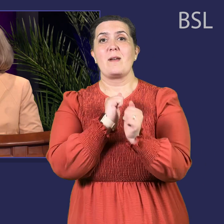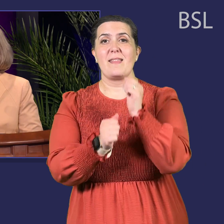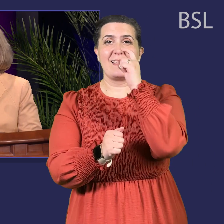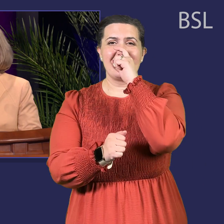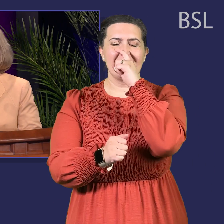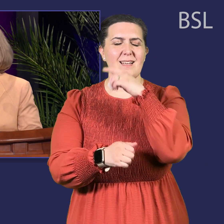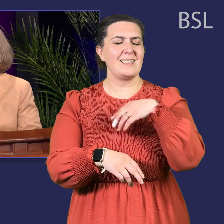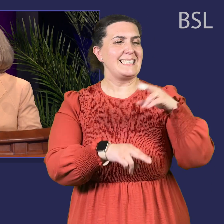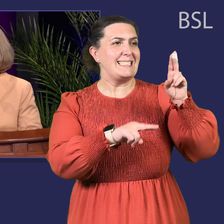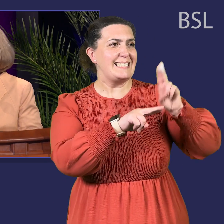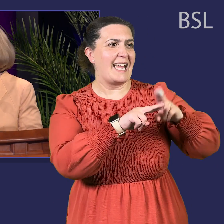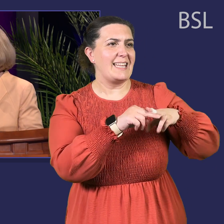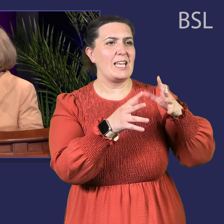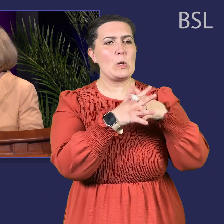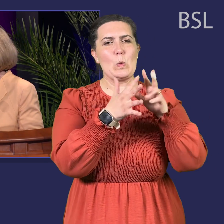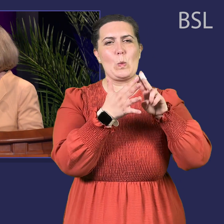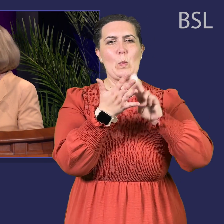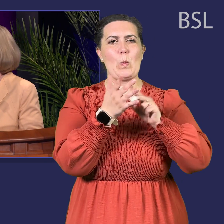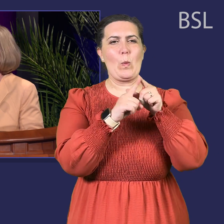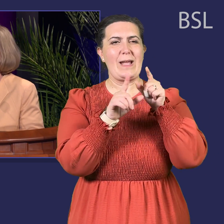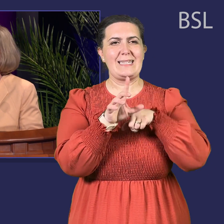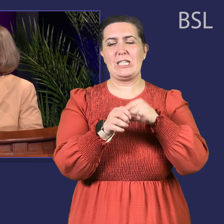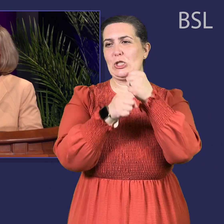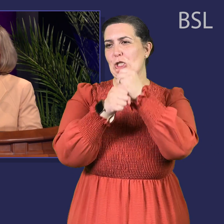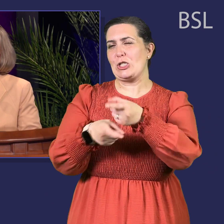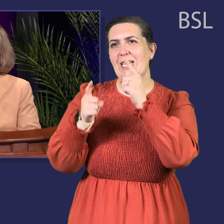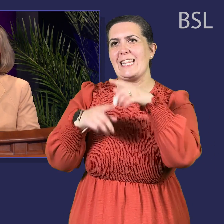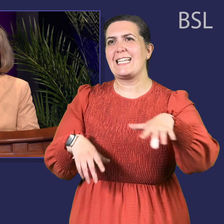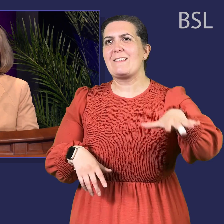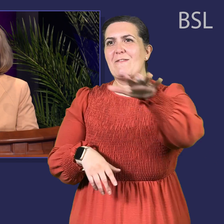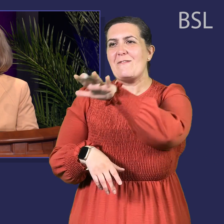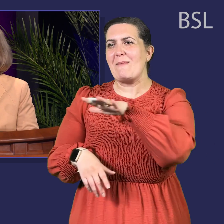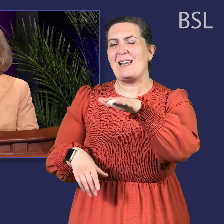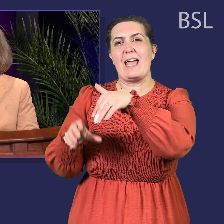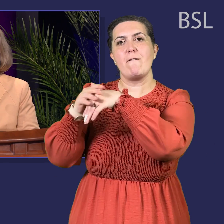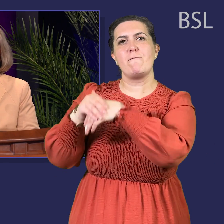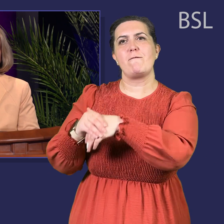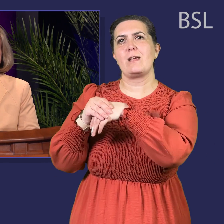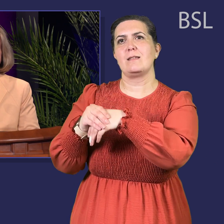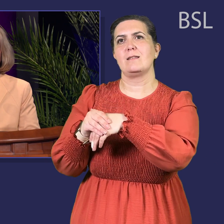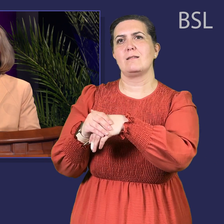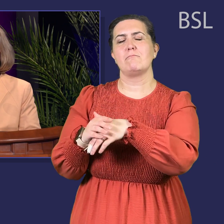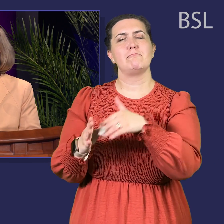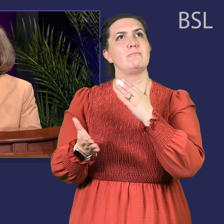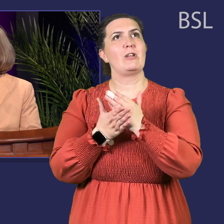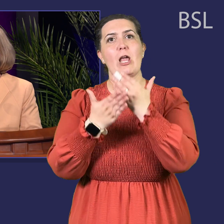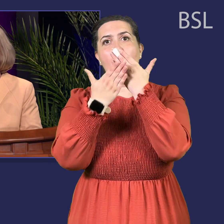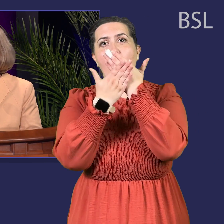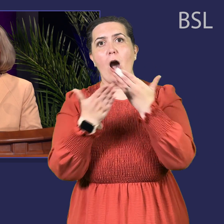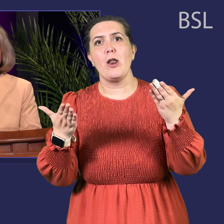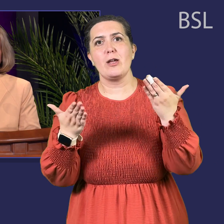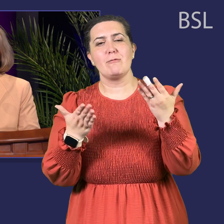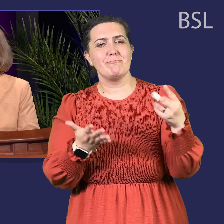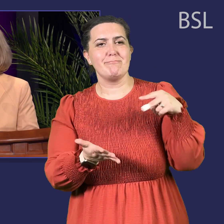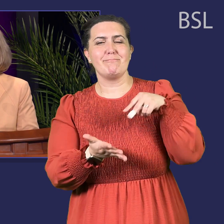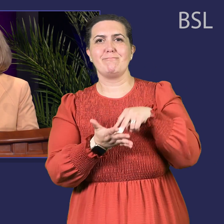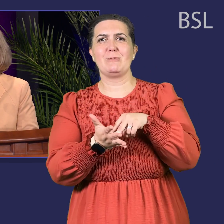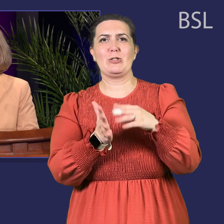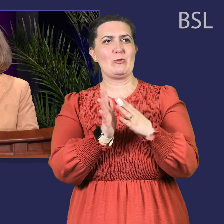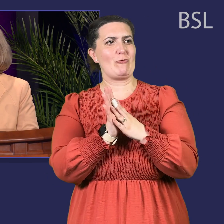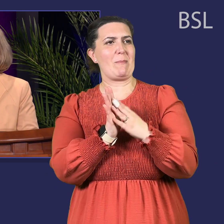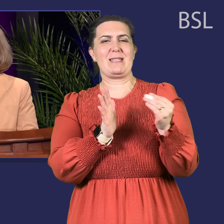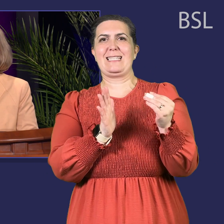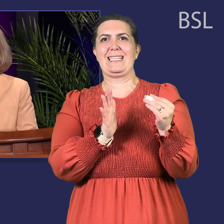Dear brothers and sisters, Daddy, Wendy, beloved church leaders, family, and friends, I am honored to be